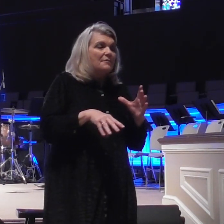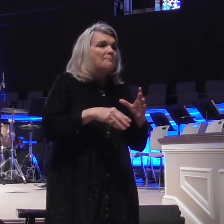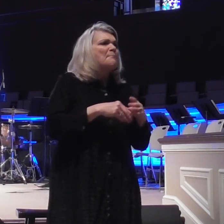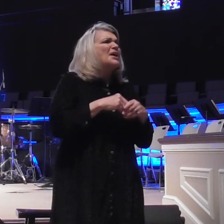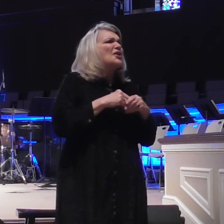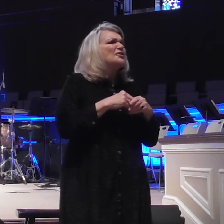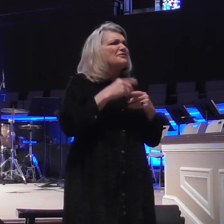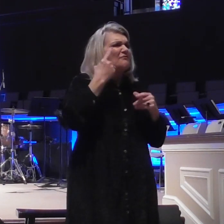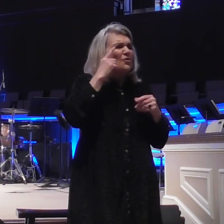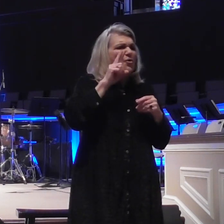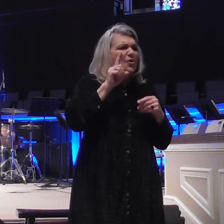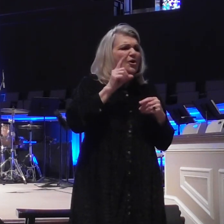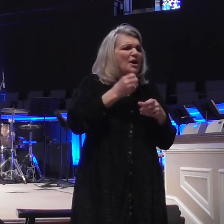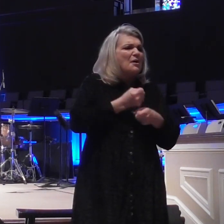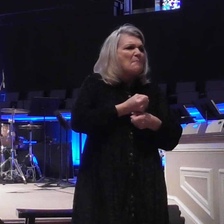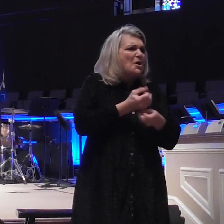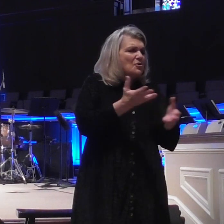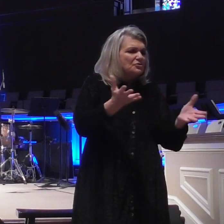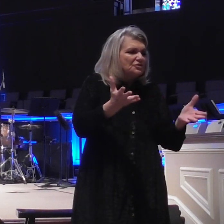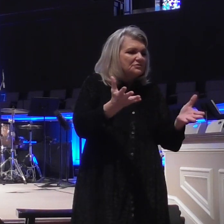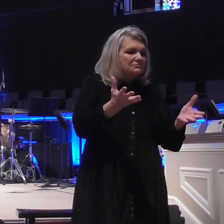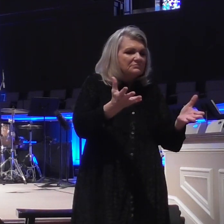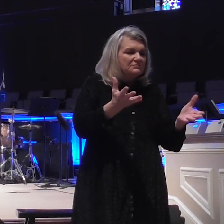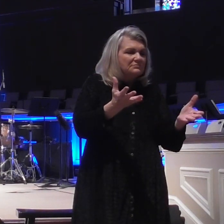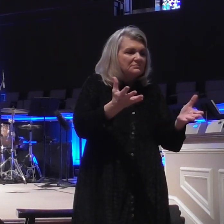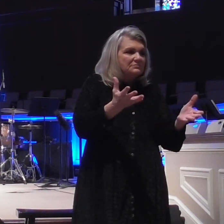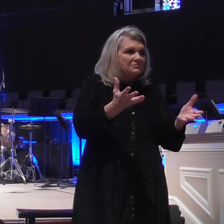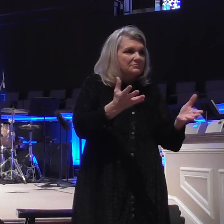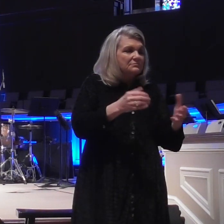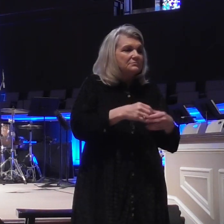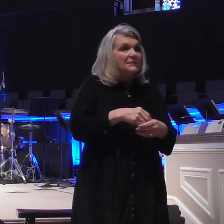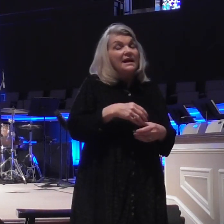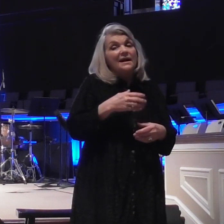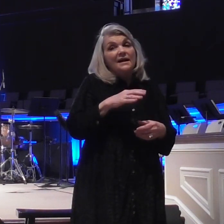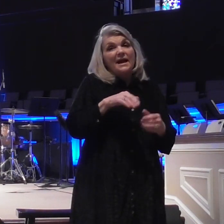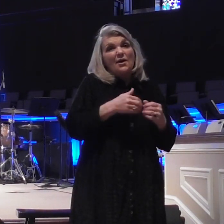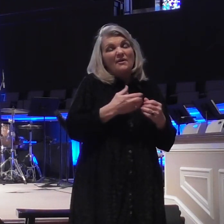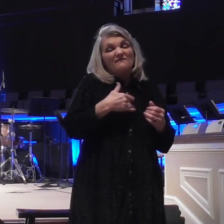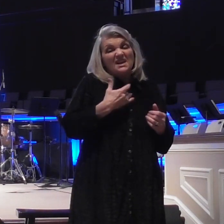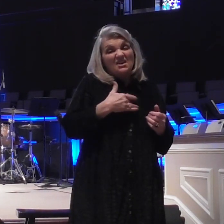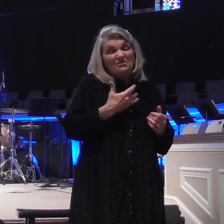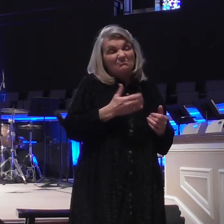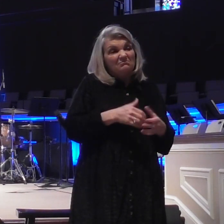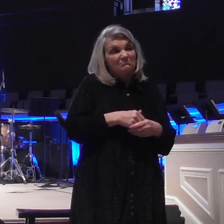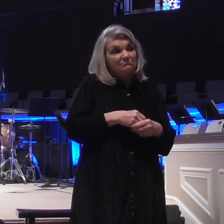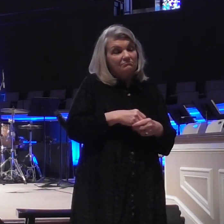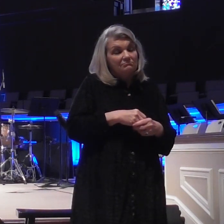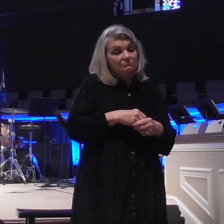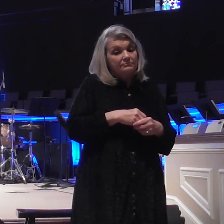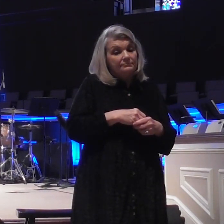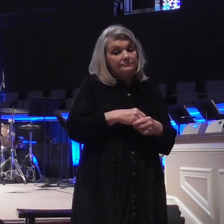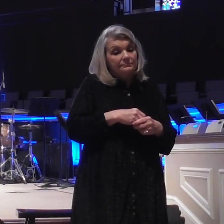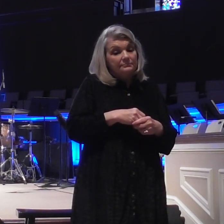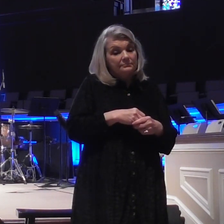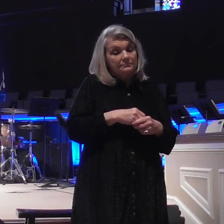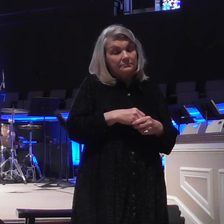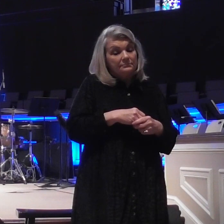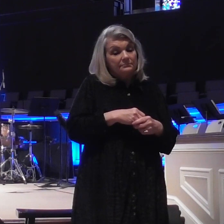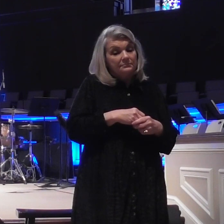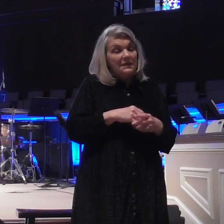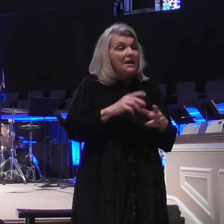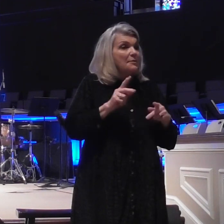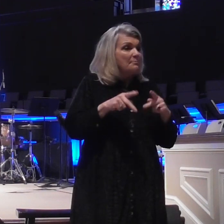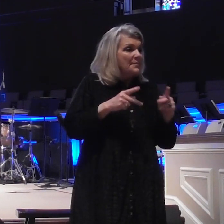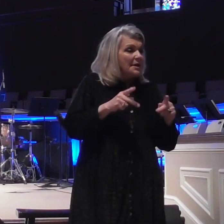emotions. Marriage is defined by my emotions, by how I feel. And so people, the particular